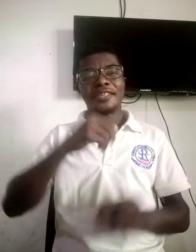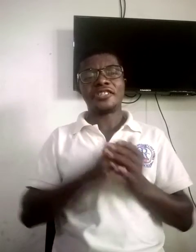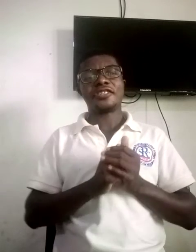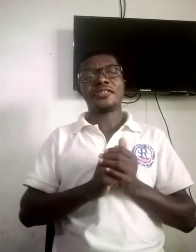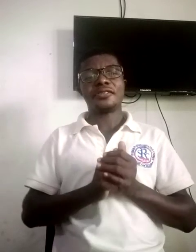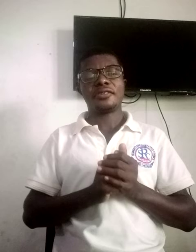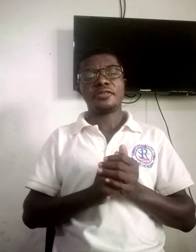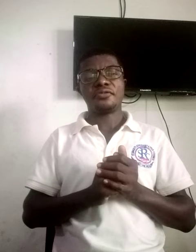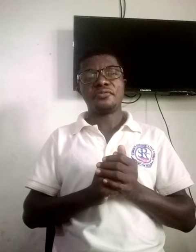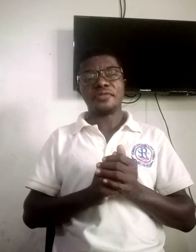Josiah. Josiah.